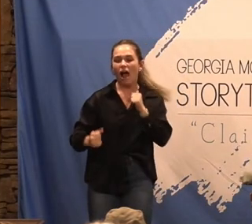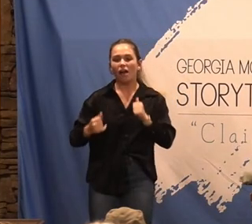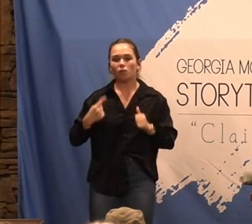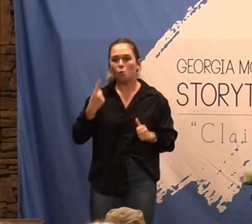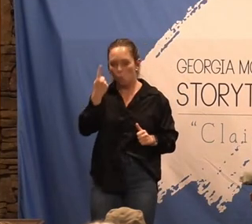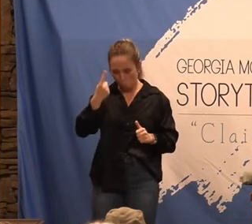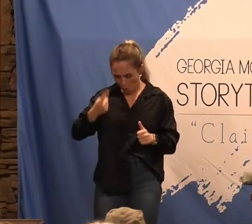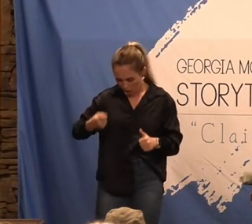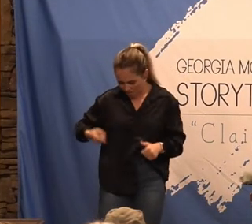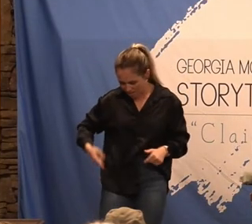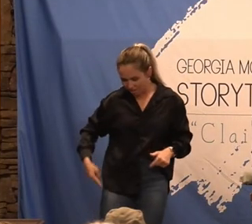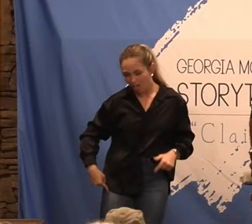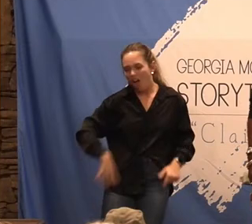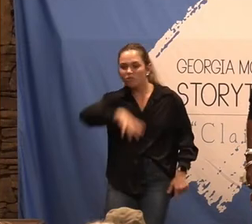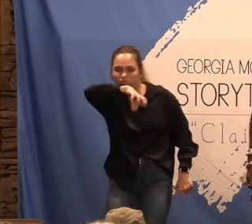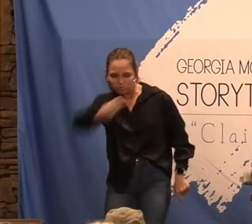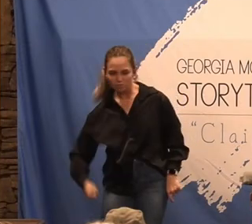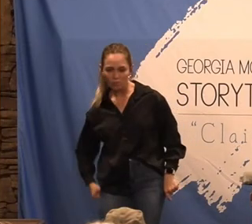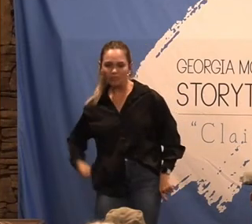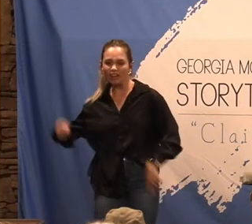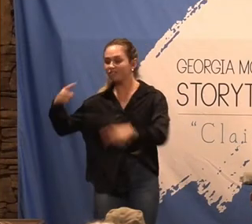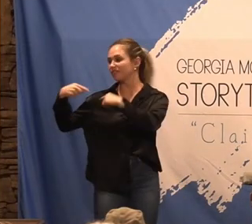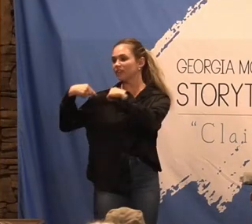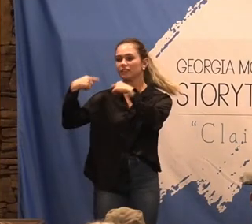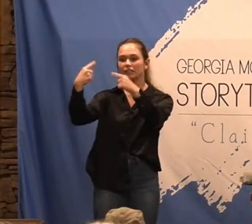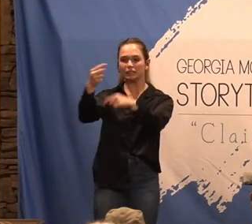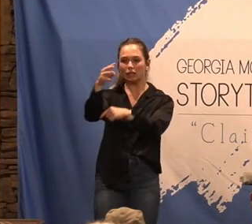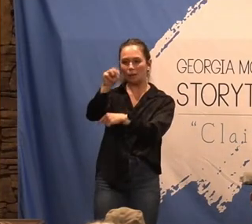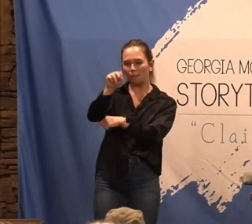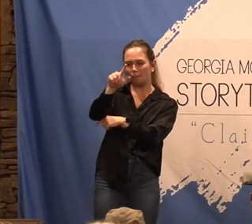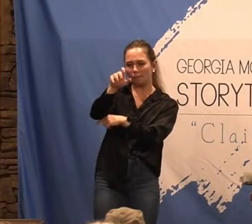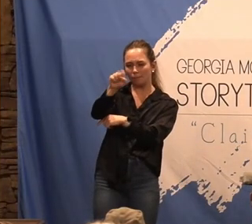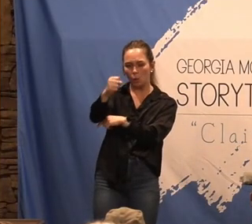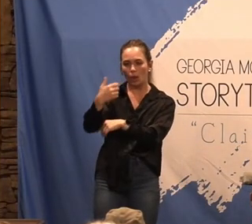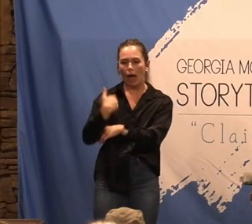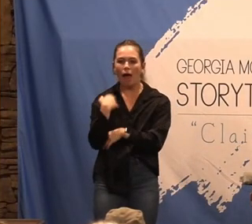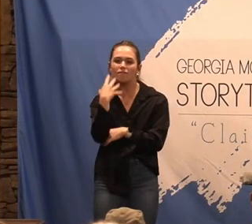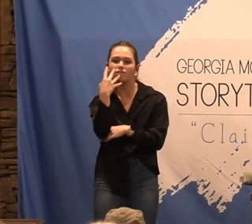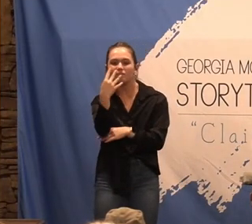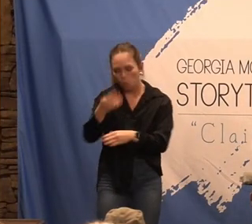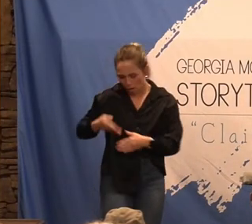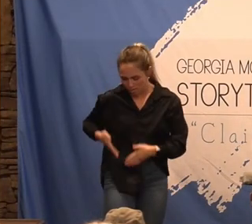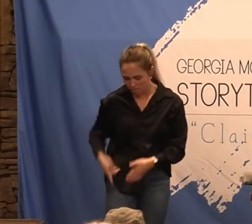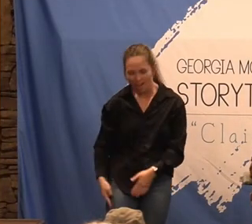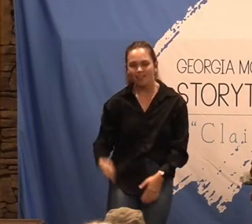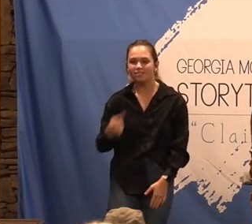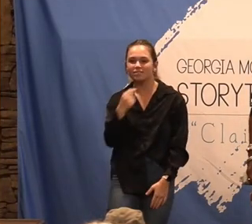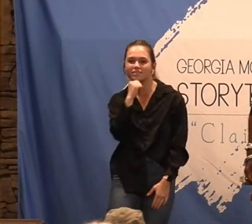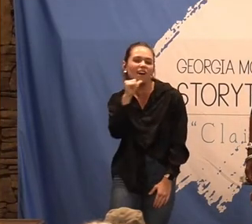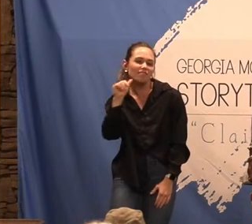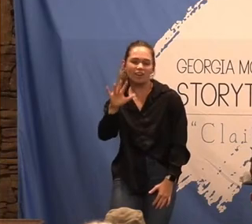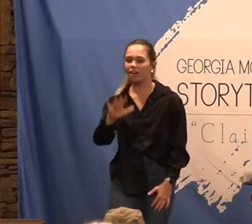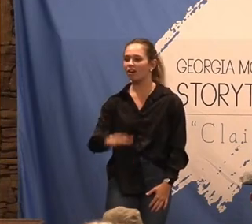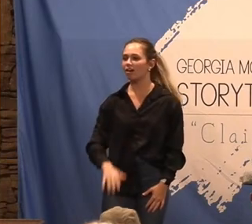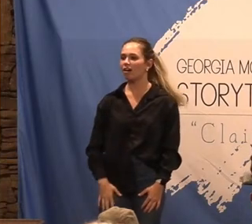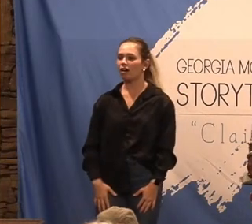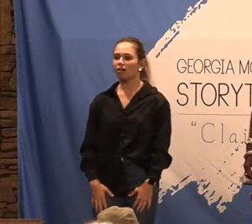of his legs. And ever since that day, mules have four. Then she came